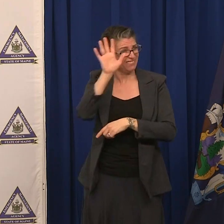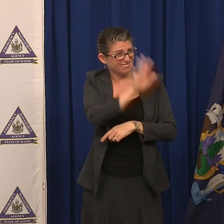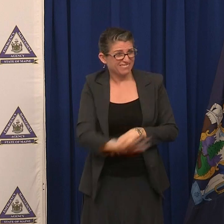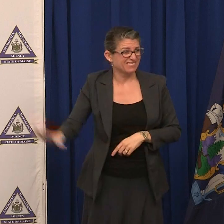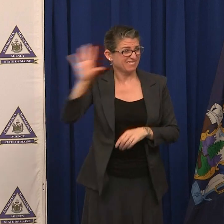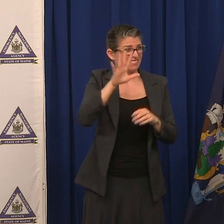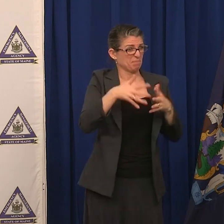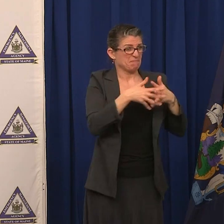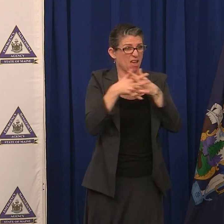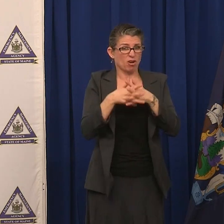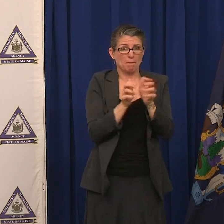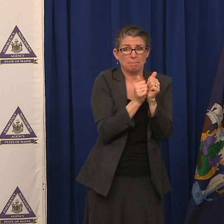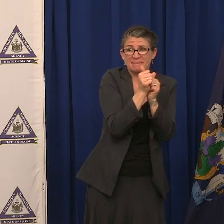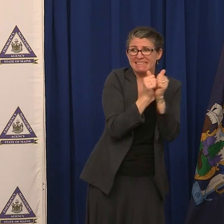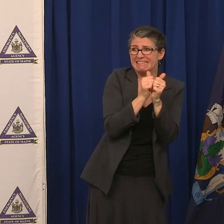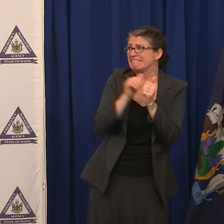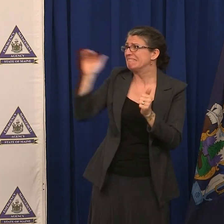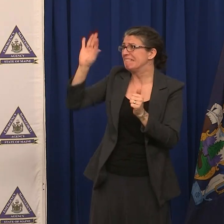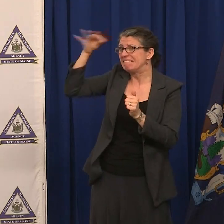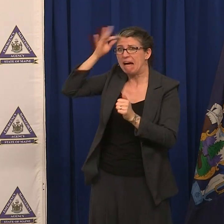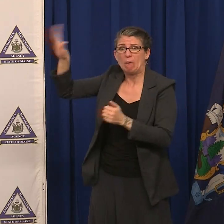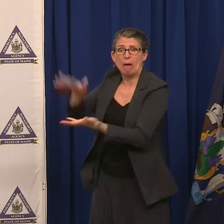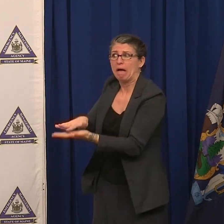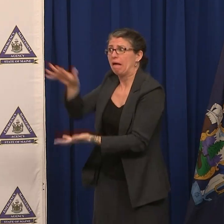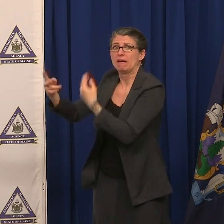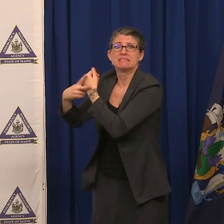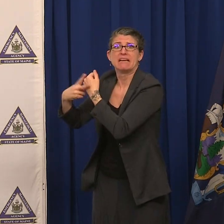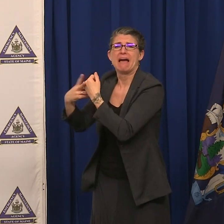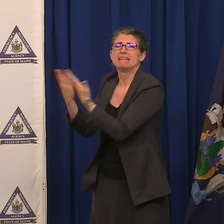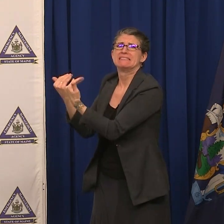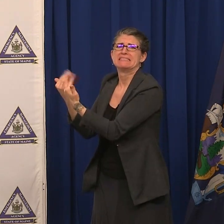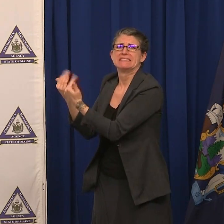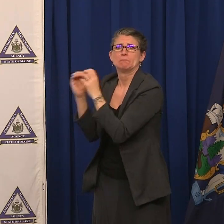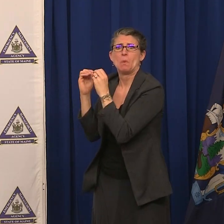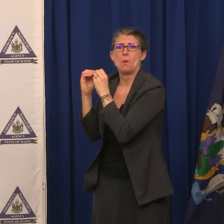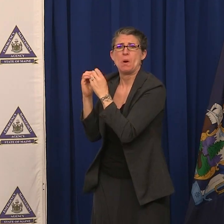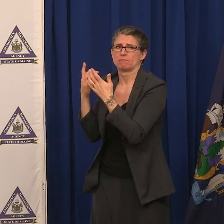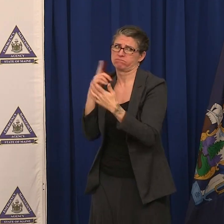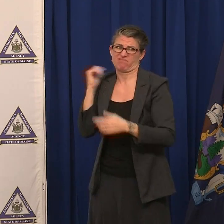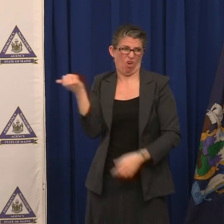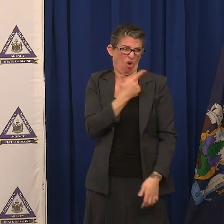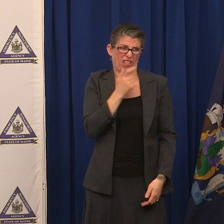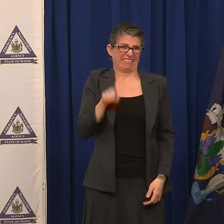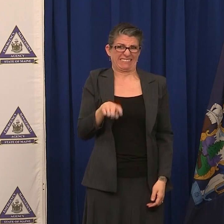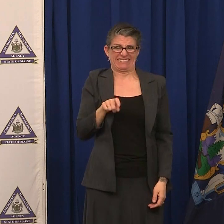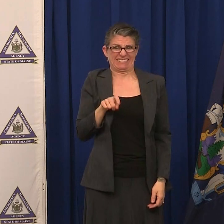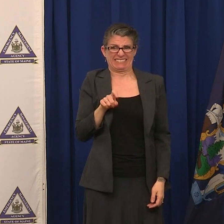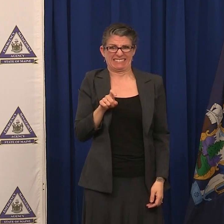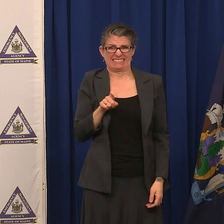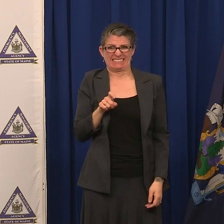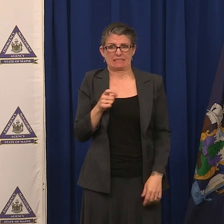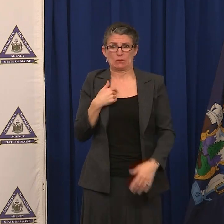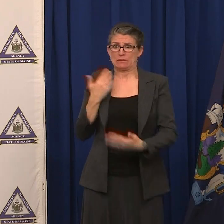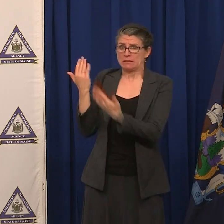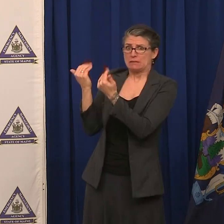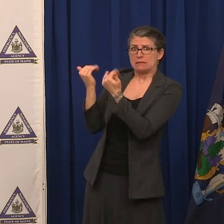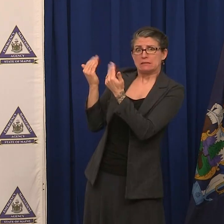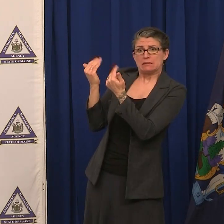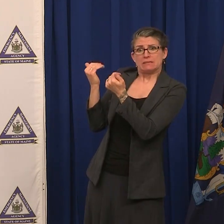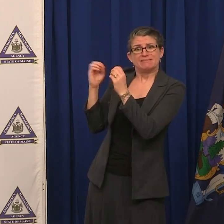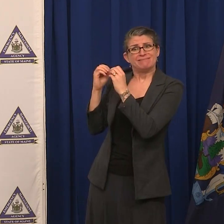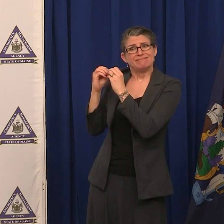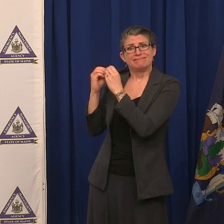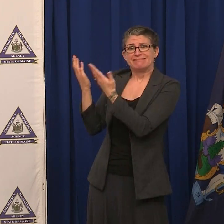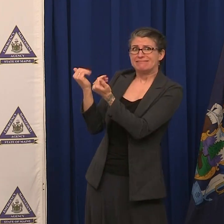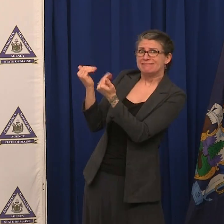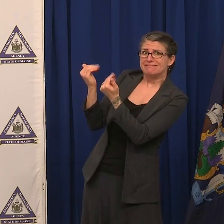continue to call upon the federal government not only to release additional supplies of PPE, but also to help states manage